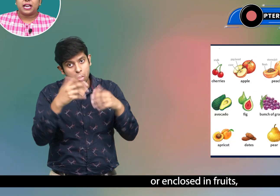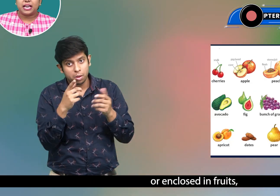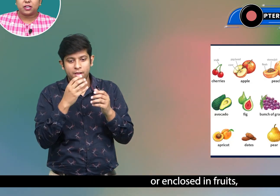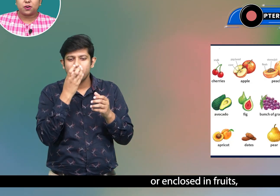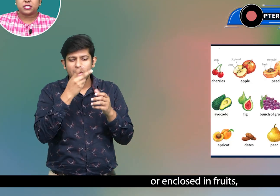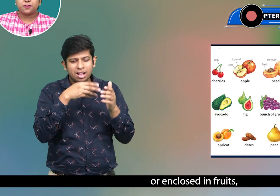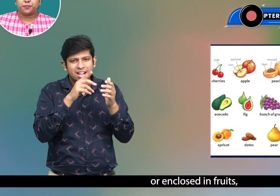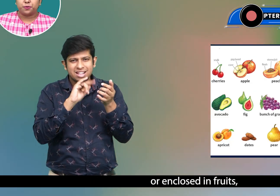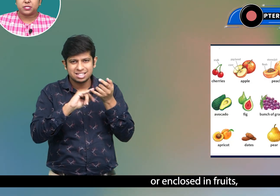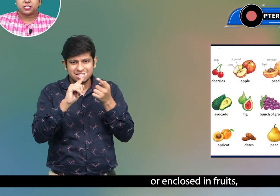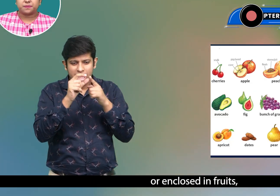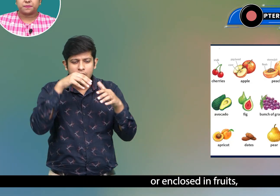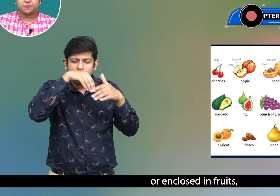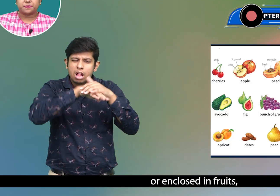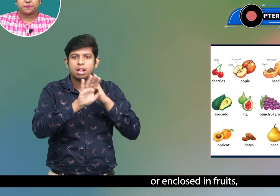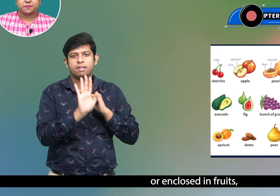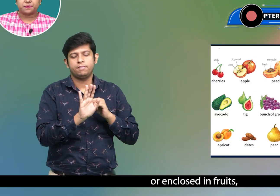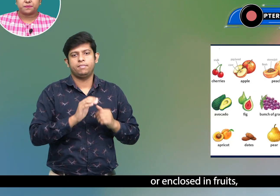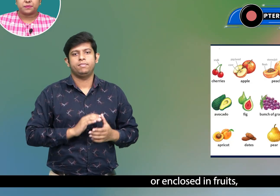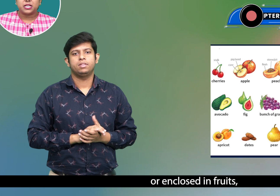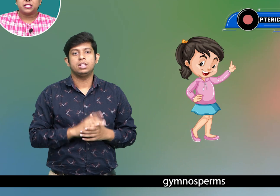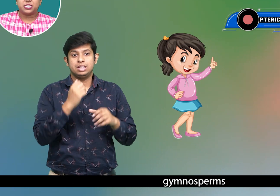or enclosed in fruits,